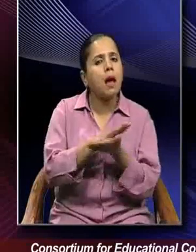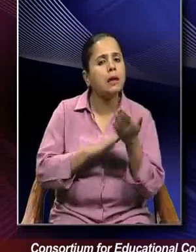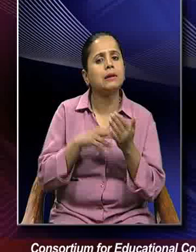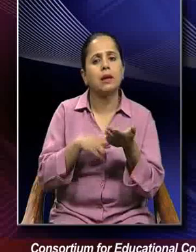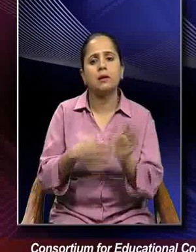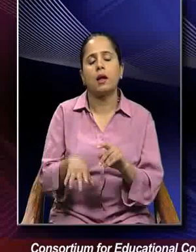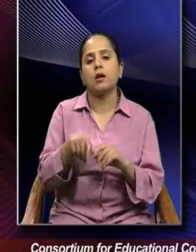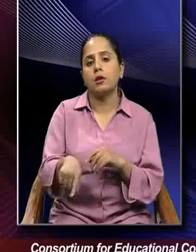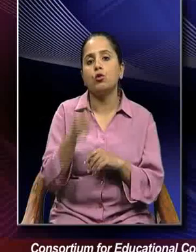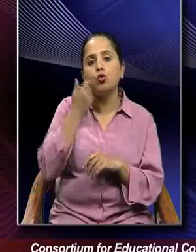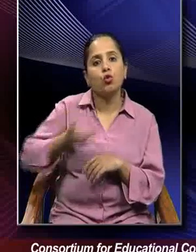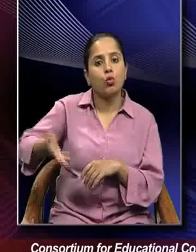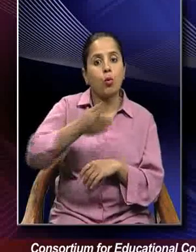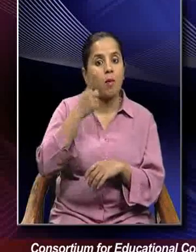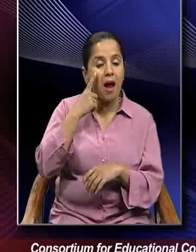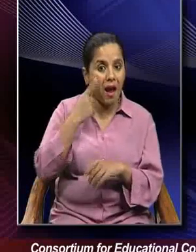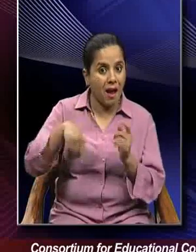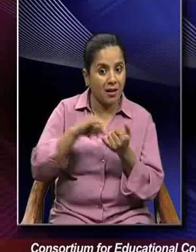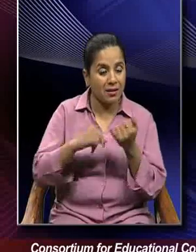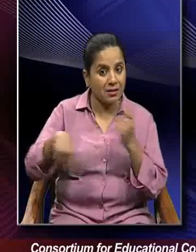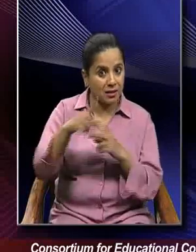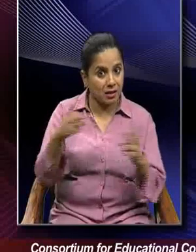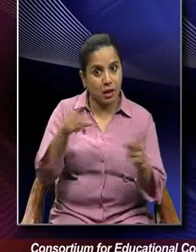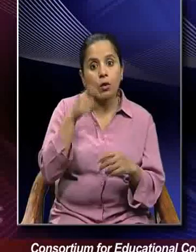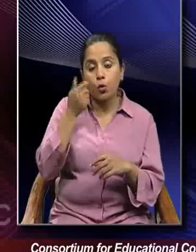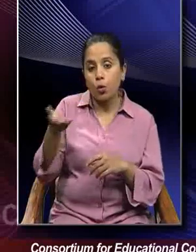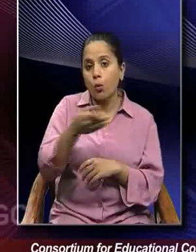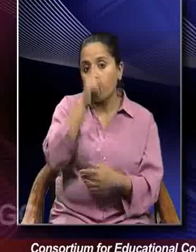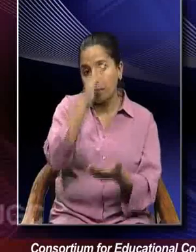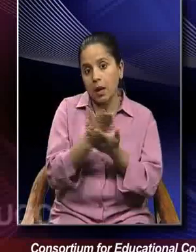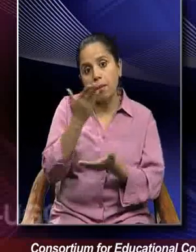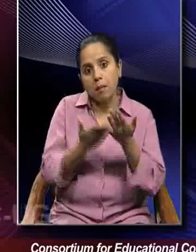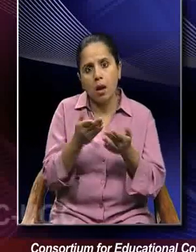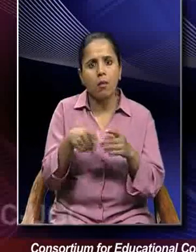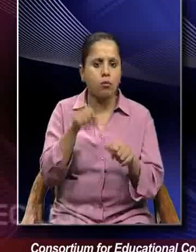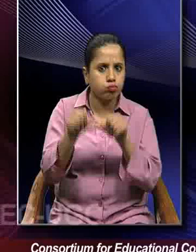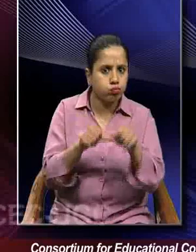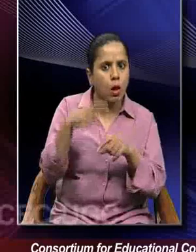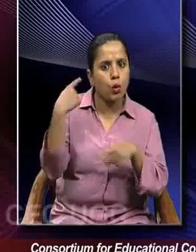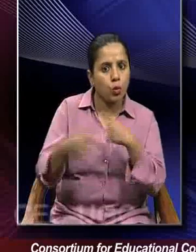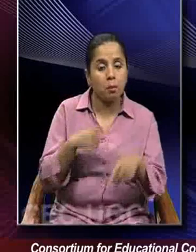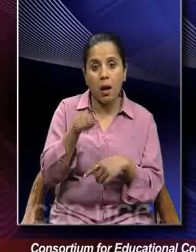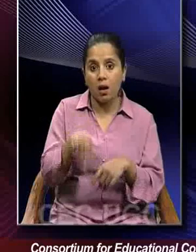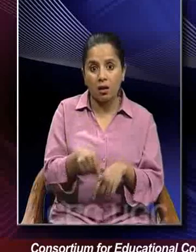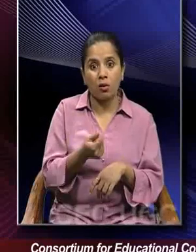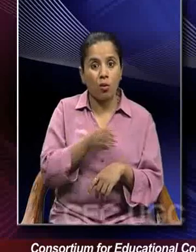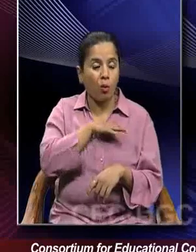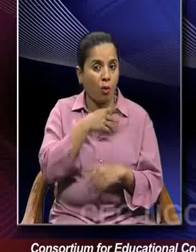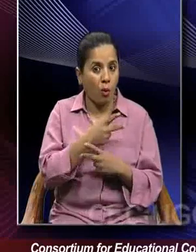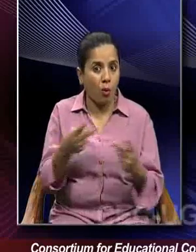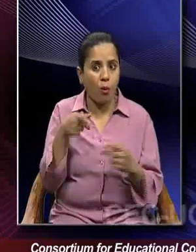beings, ISS researchers believe that human behavior may be patterned and regular, but the cause for this is